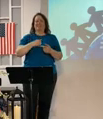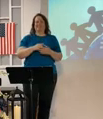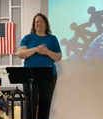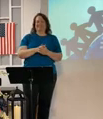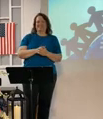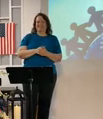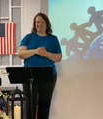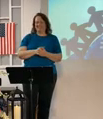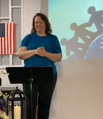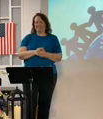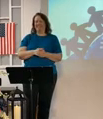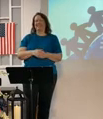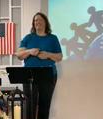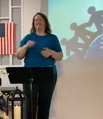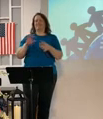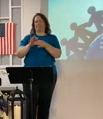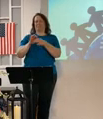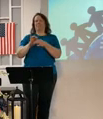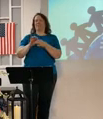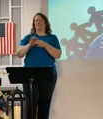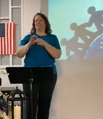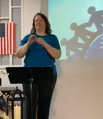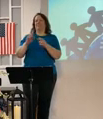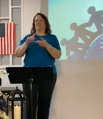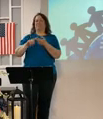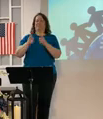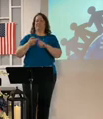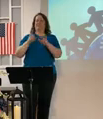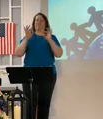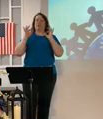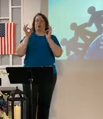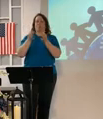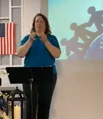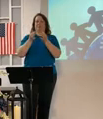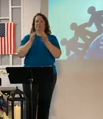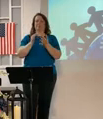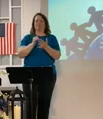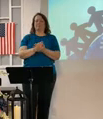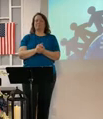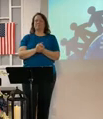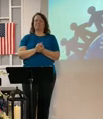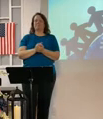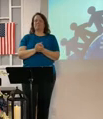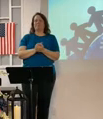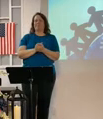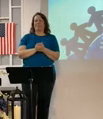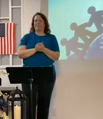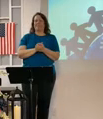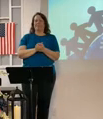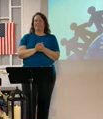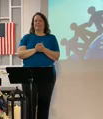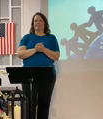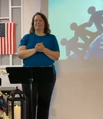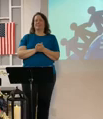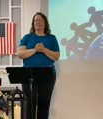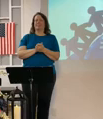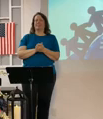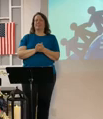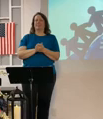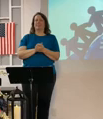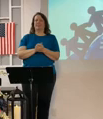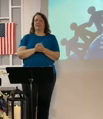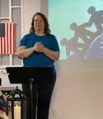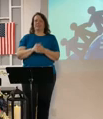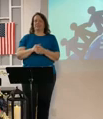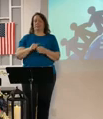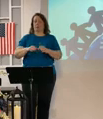back home with his friends and family now, and he sent me an update today that I'm going to read with a photo. He said, big God